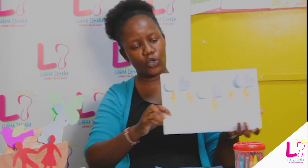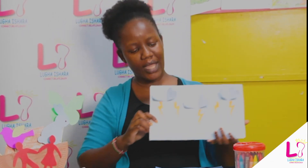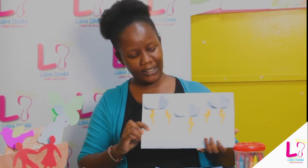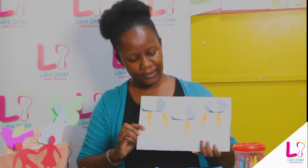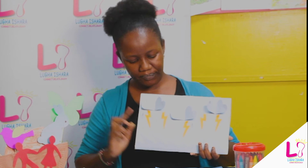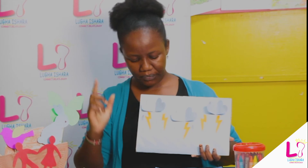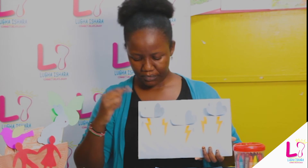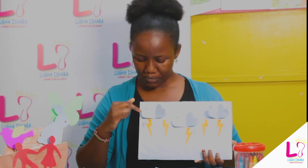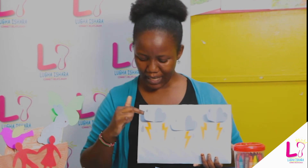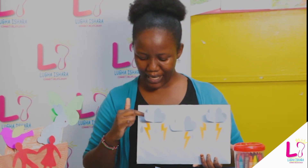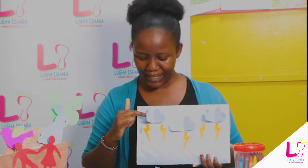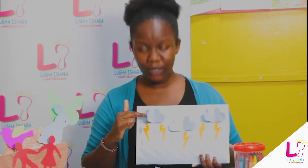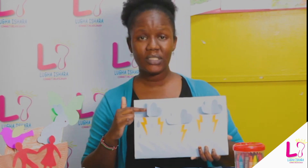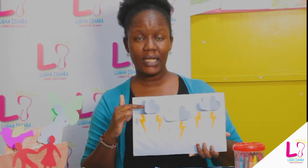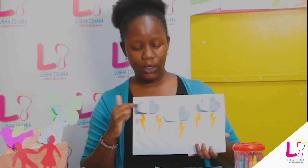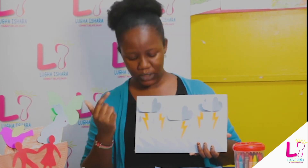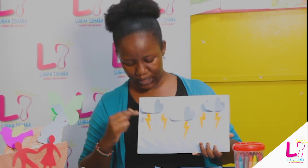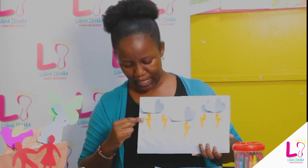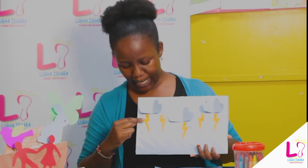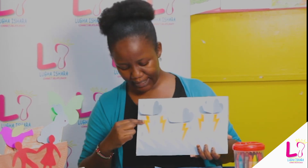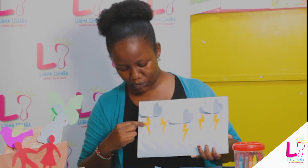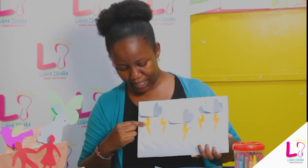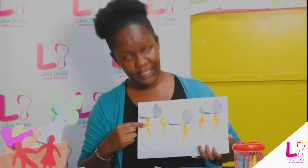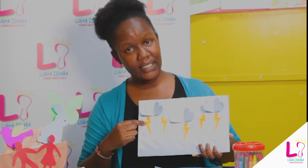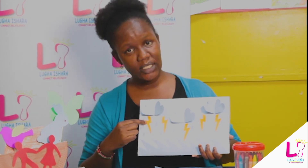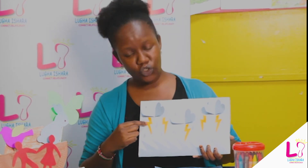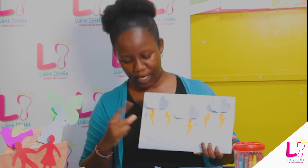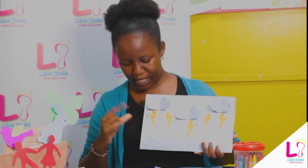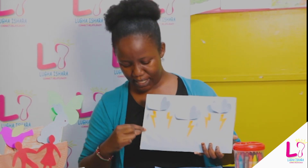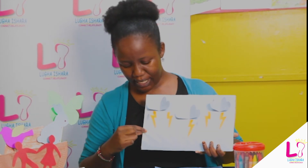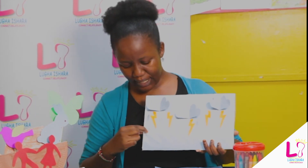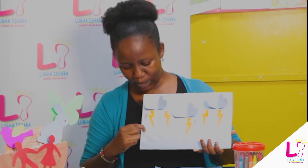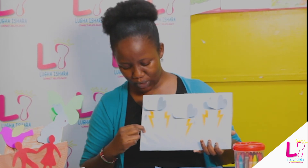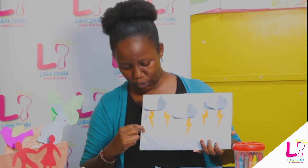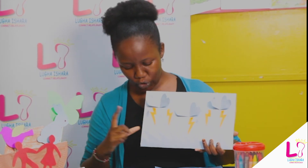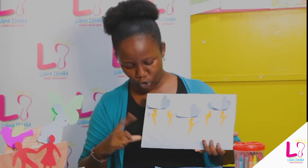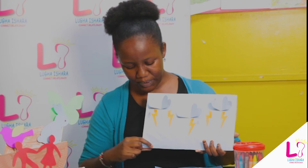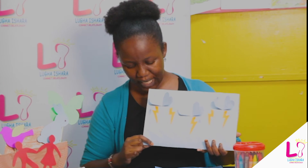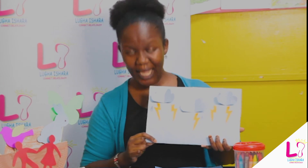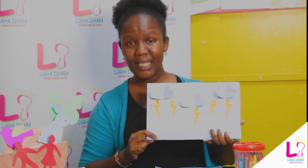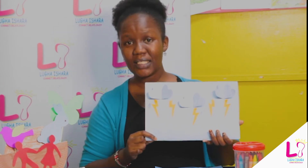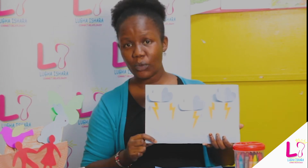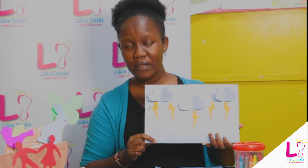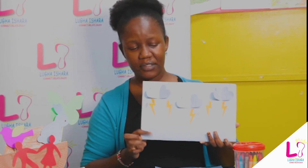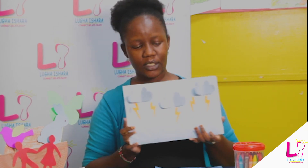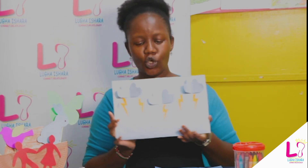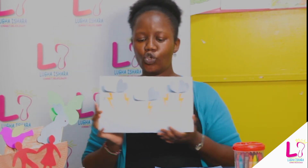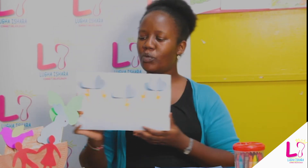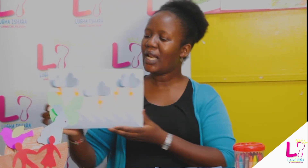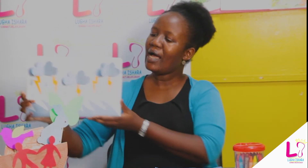that, cut out the clouds, cut out the lightning strike, cut out the raindrops and the waves. You will have